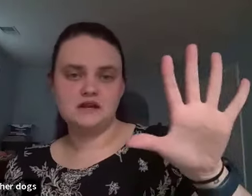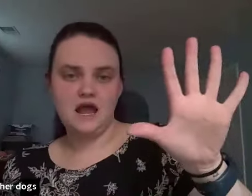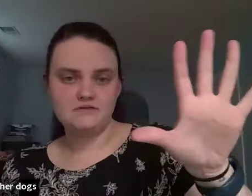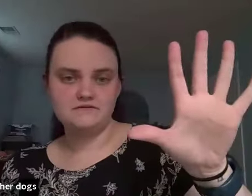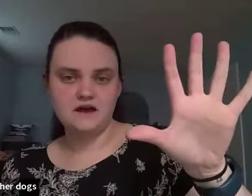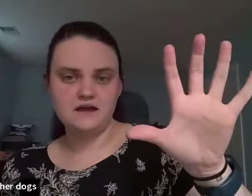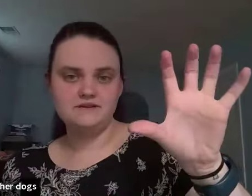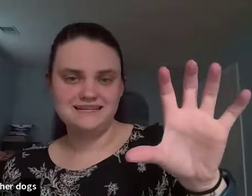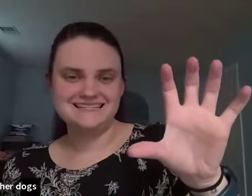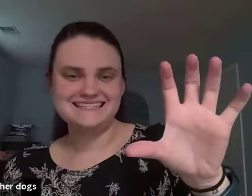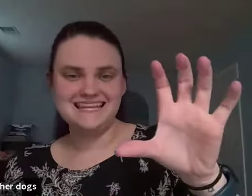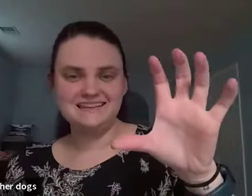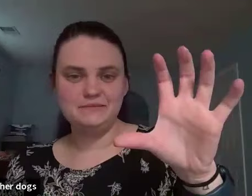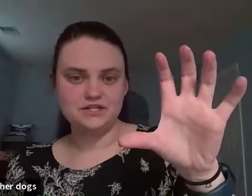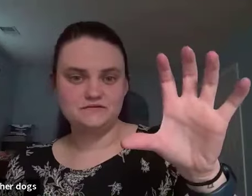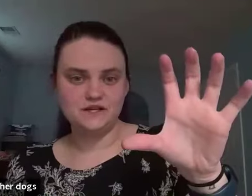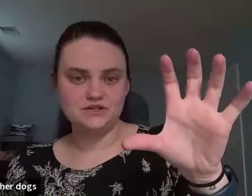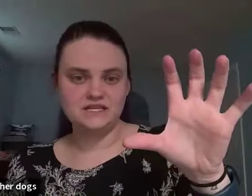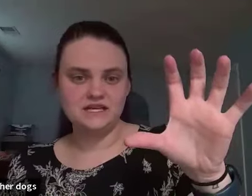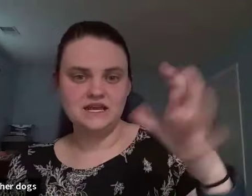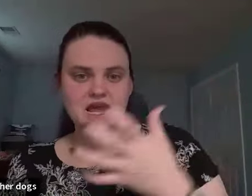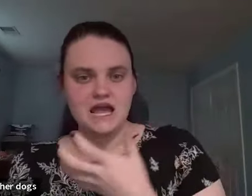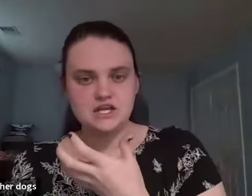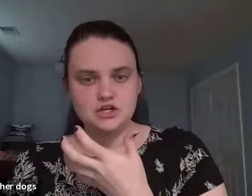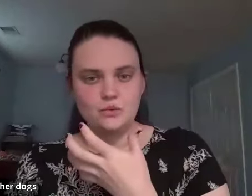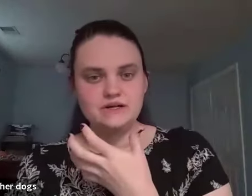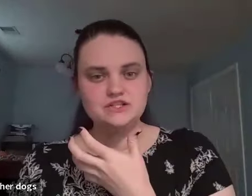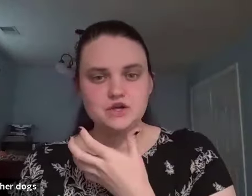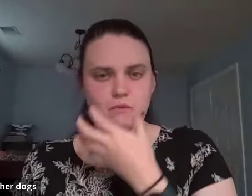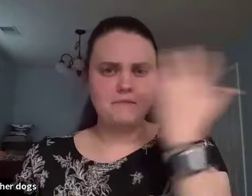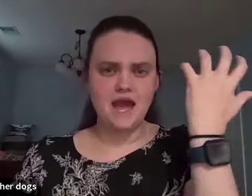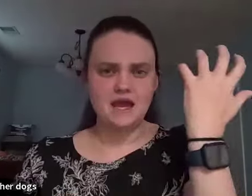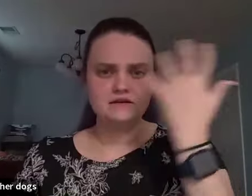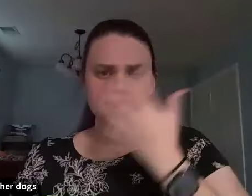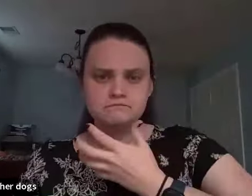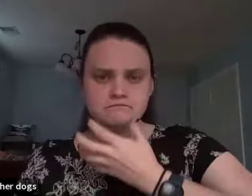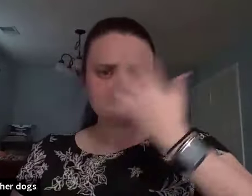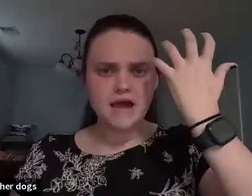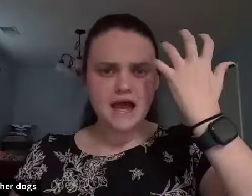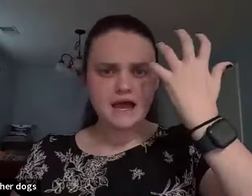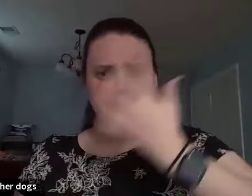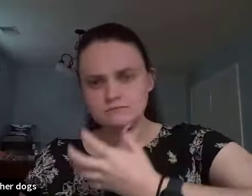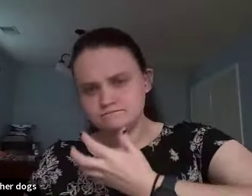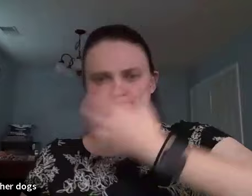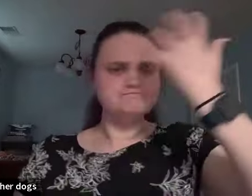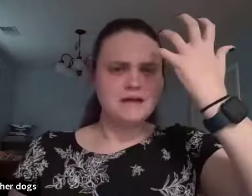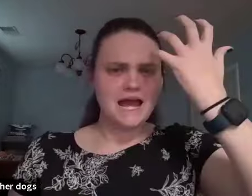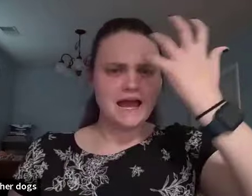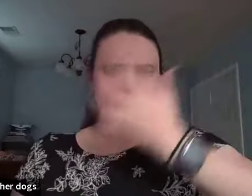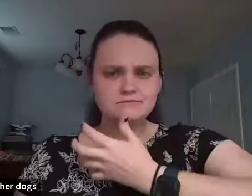you're going to have a five, slightly bend your fingers again, and you're going to go mad, mad, mad,